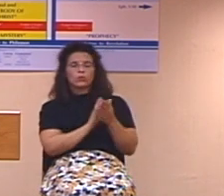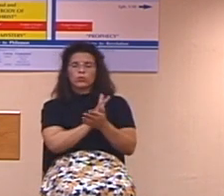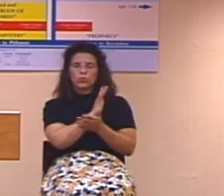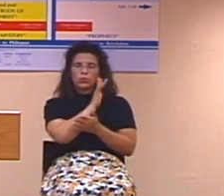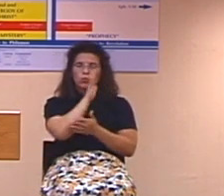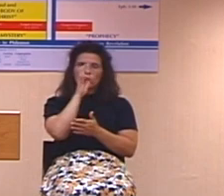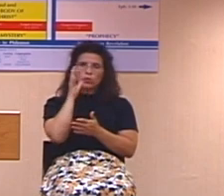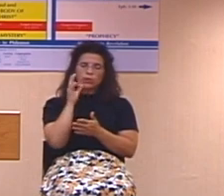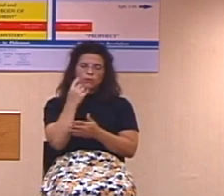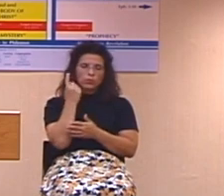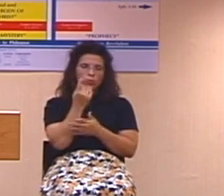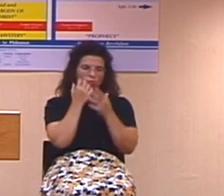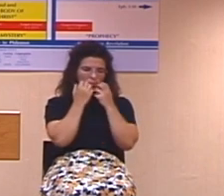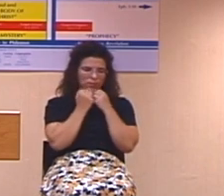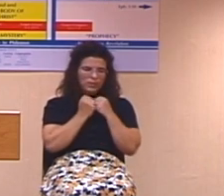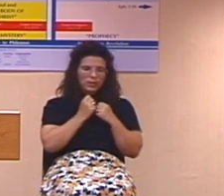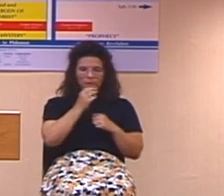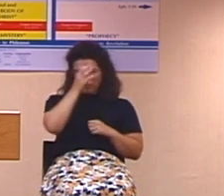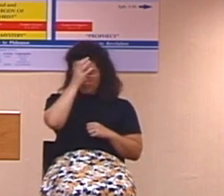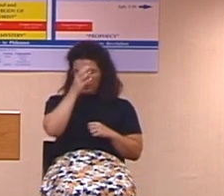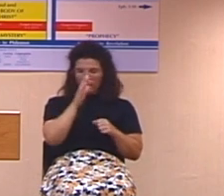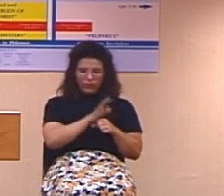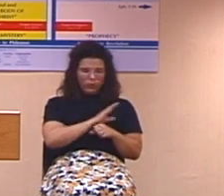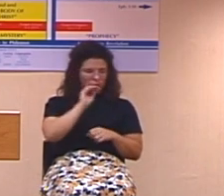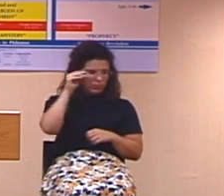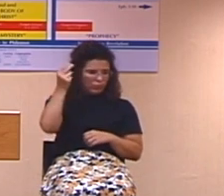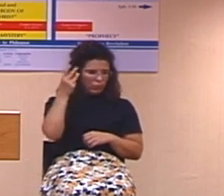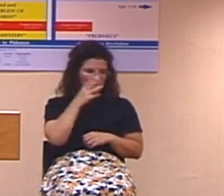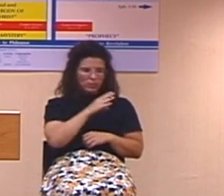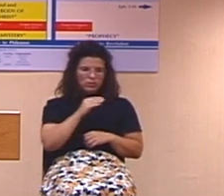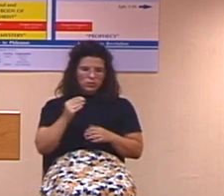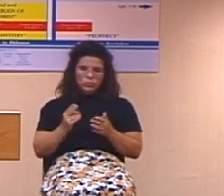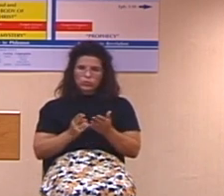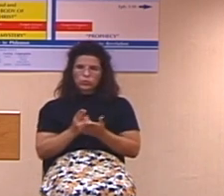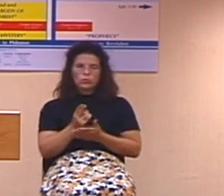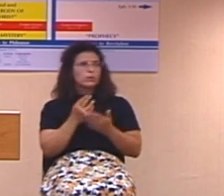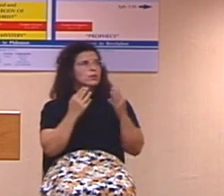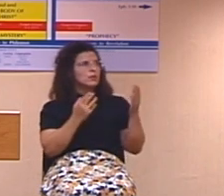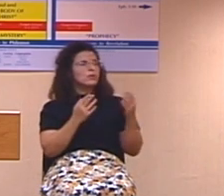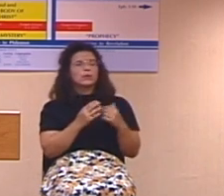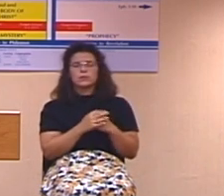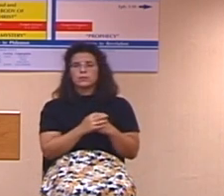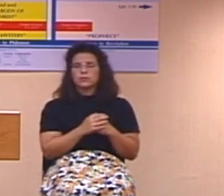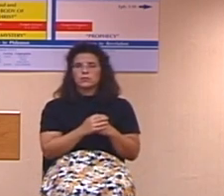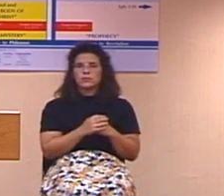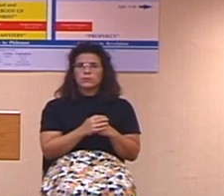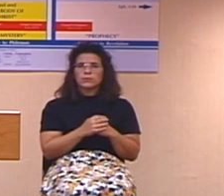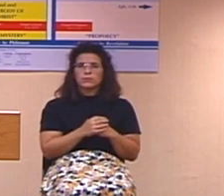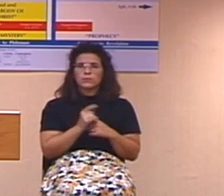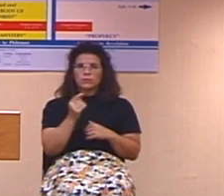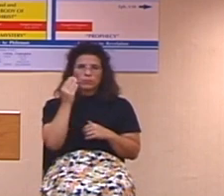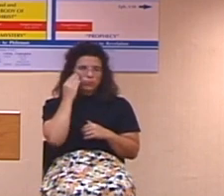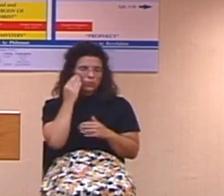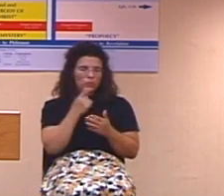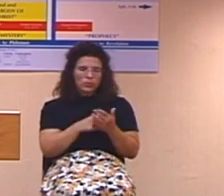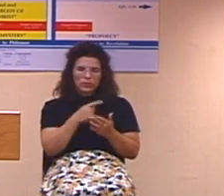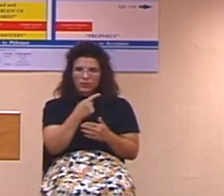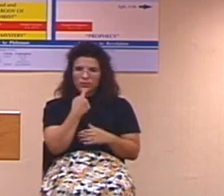the glory of the only begotten of the Father, full of grace and truth. And there he is. And you know what he